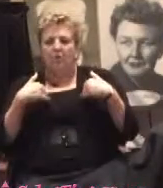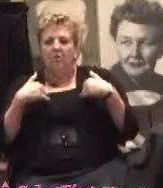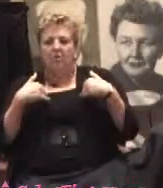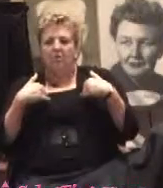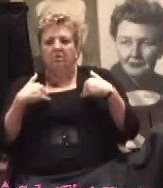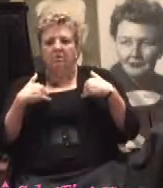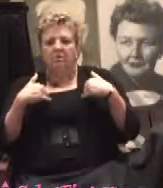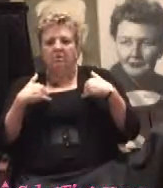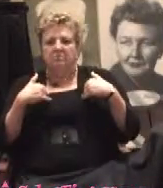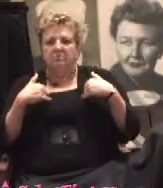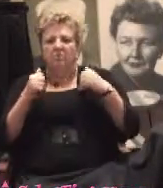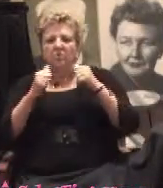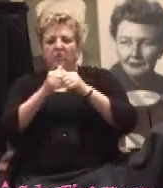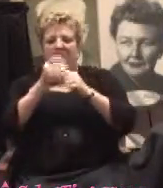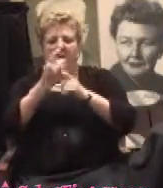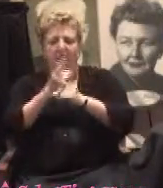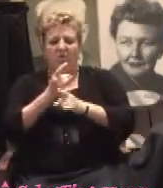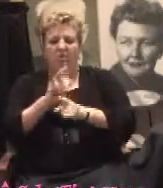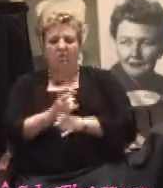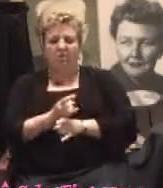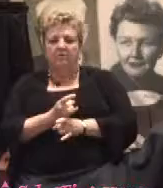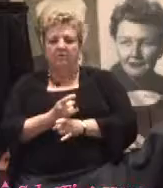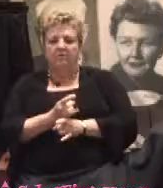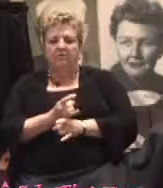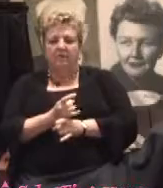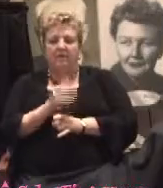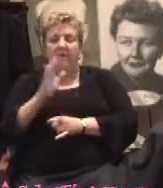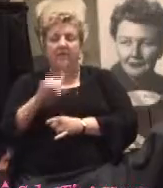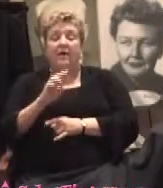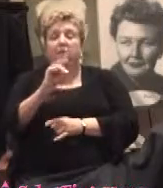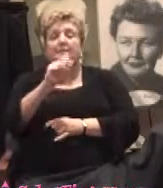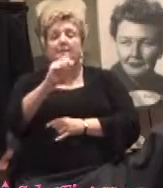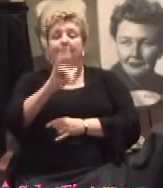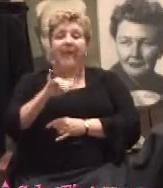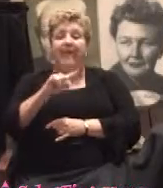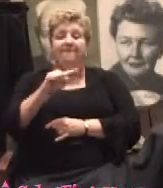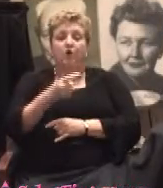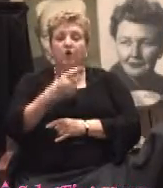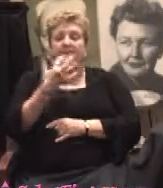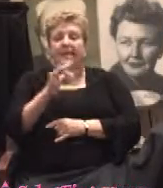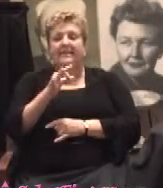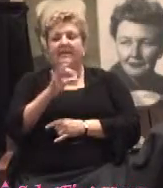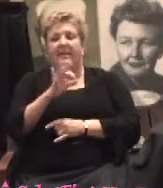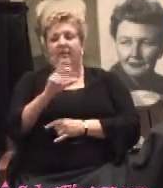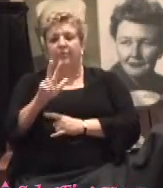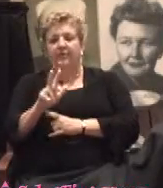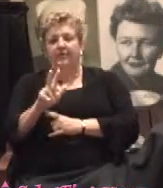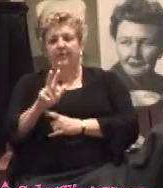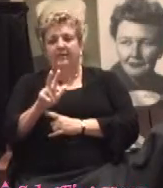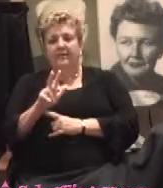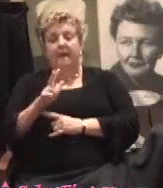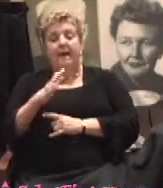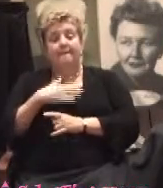alcohol. So that was May 1st, 1993, and my sobriety date was May 16th,